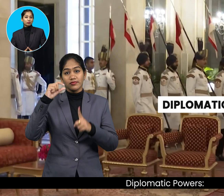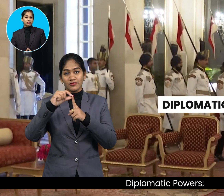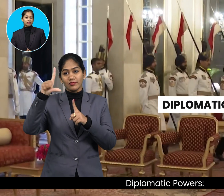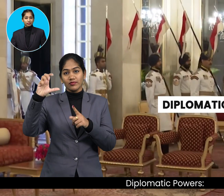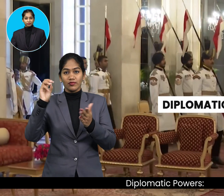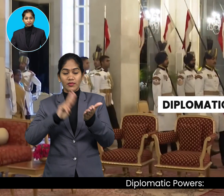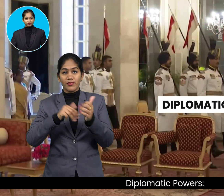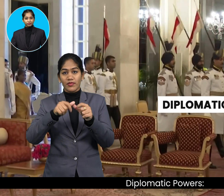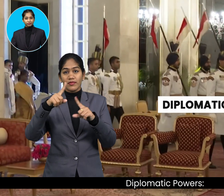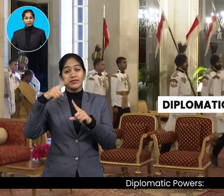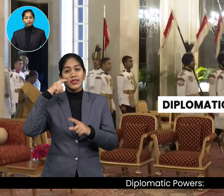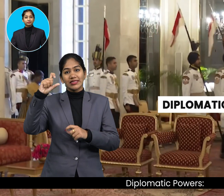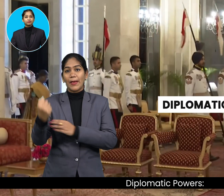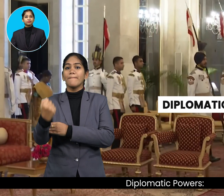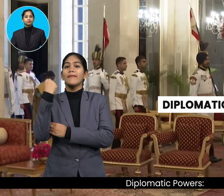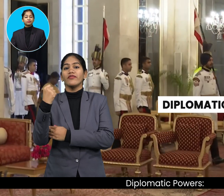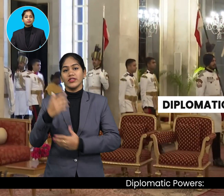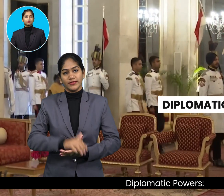Diplomatic powers.